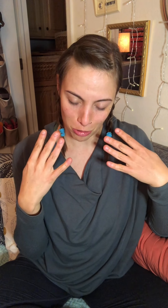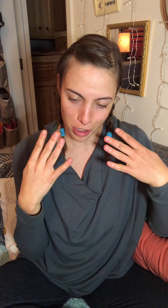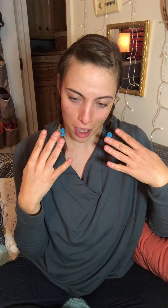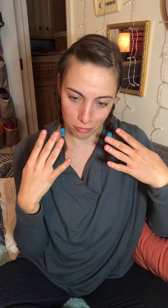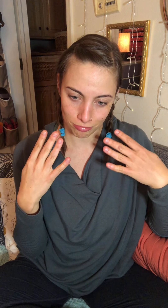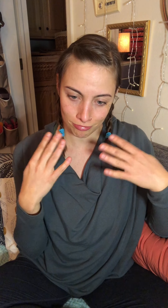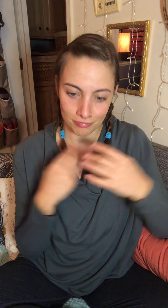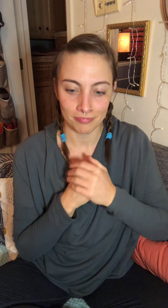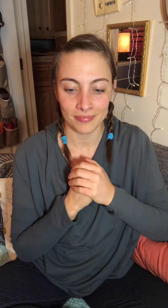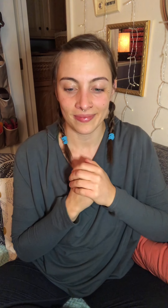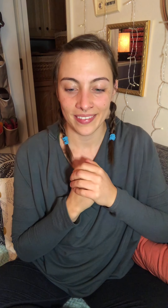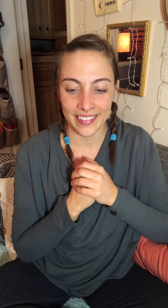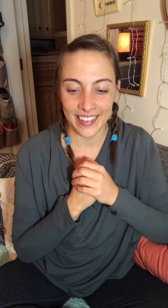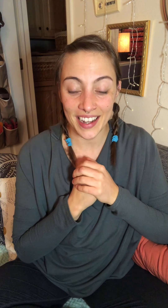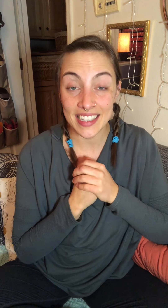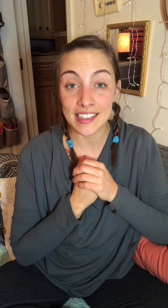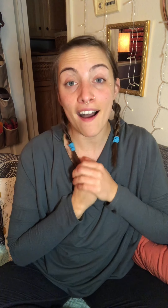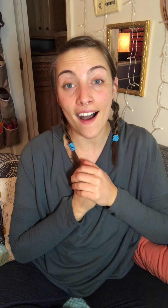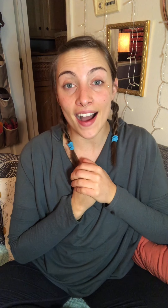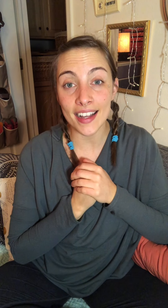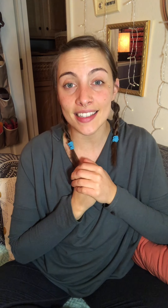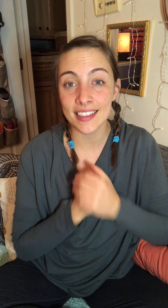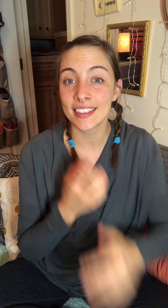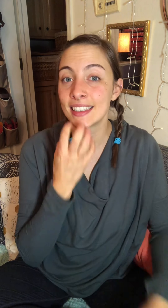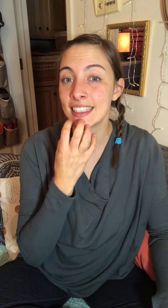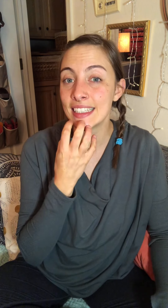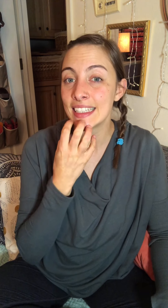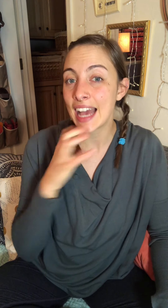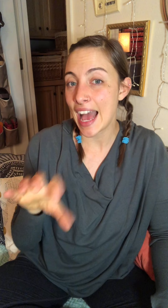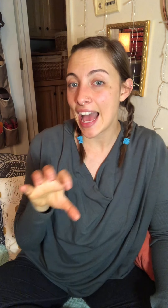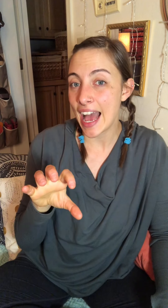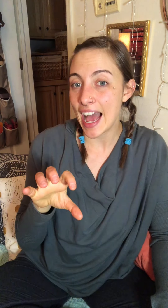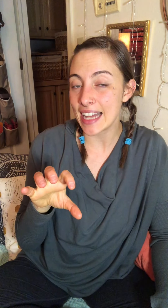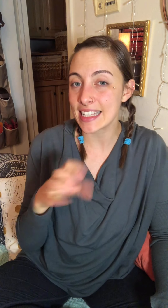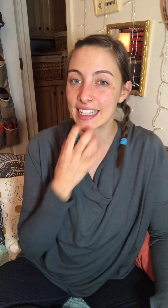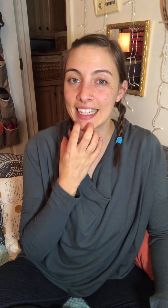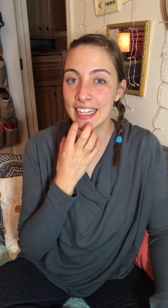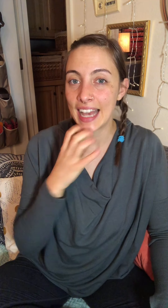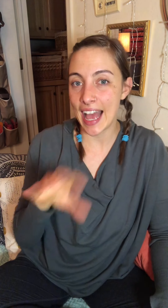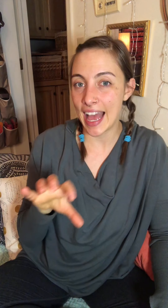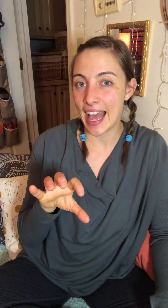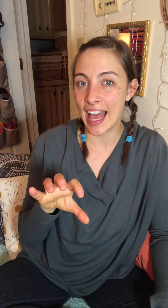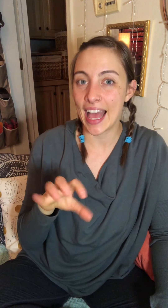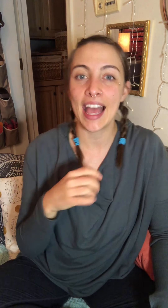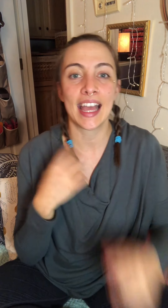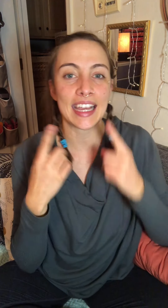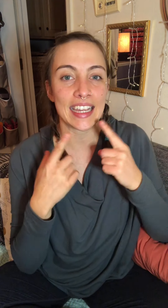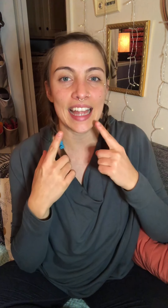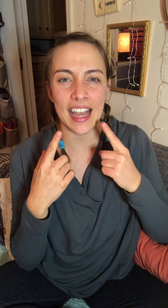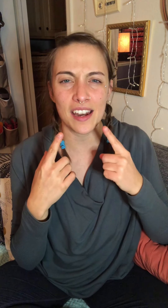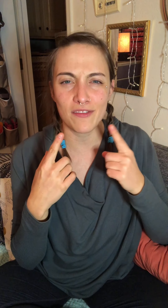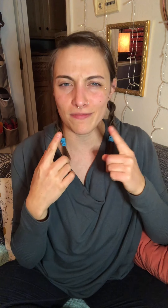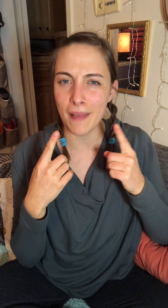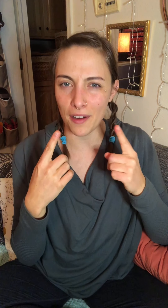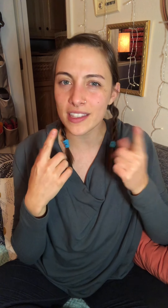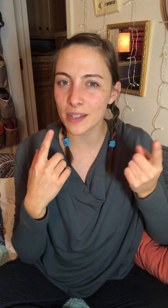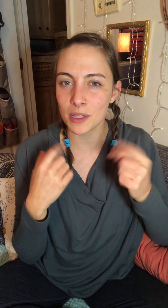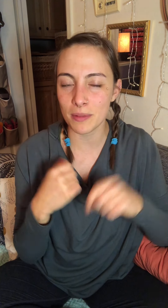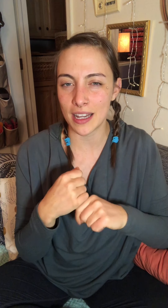sad. Next is hot. Hot. That kind of mouth seems to be done as